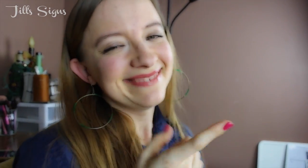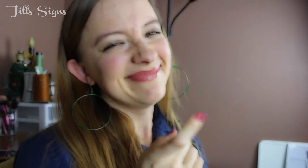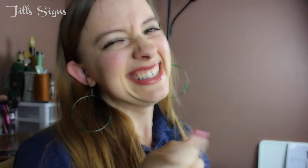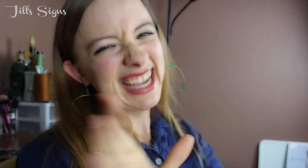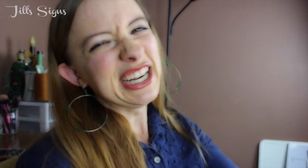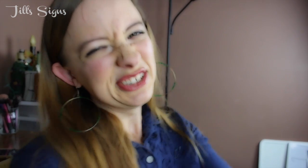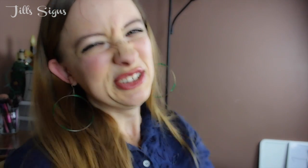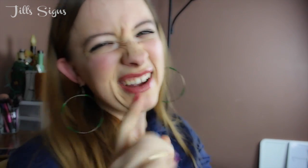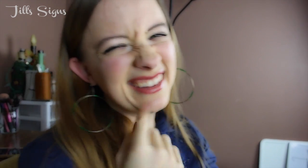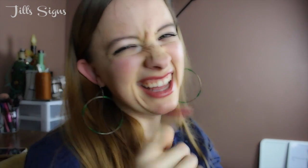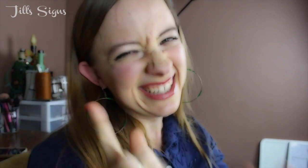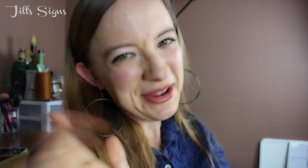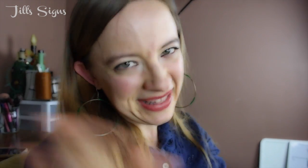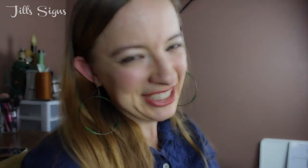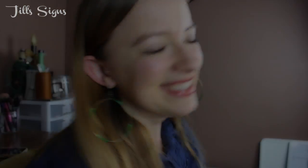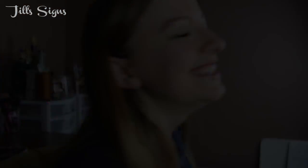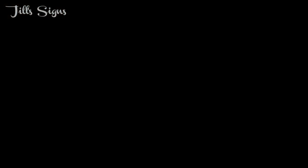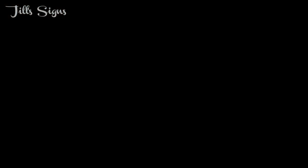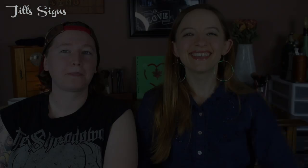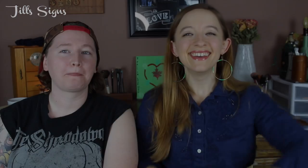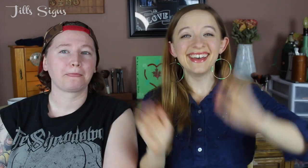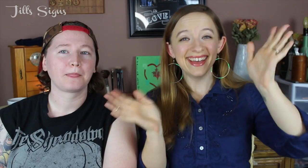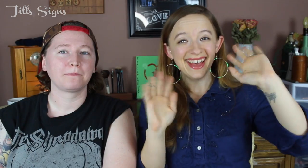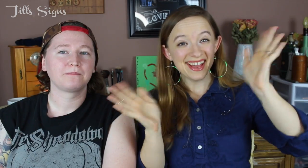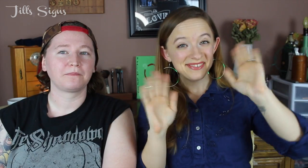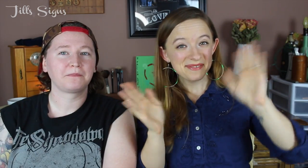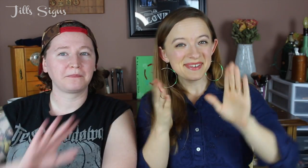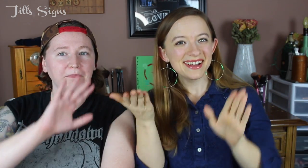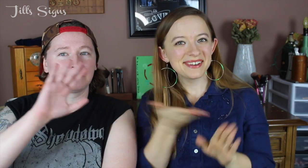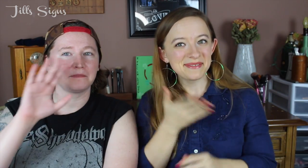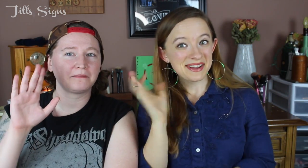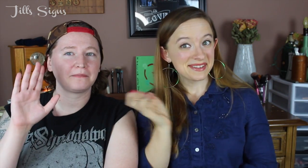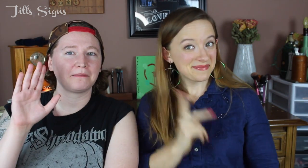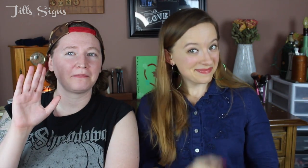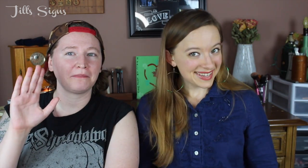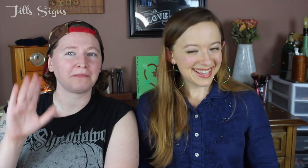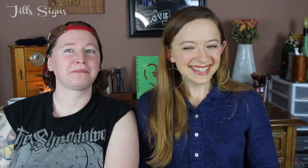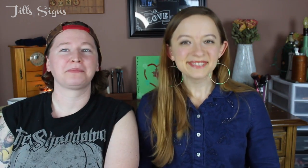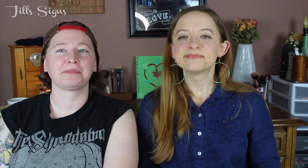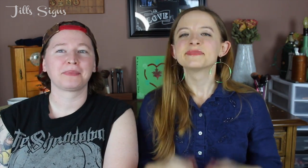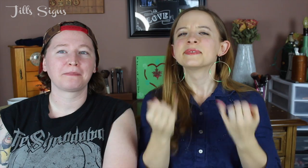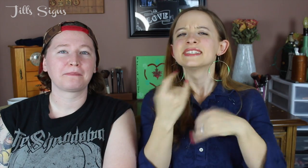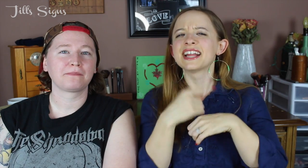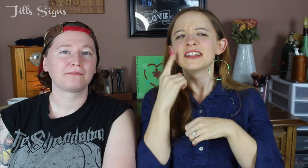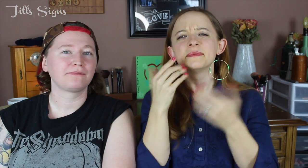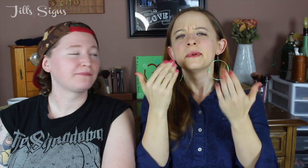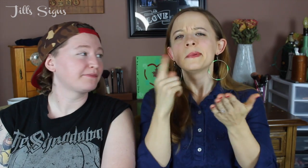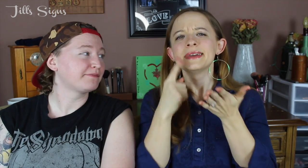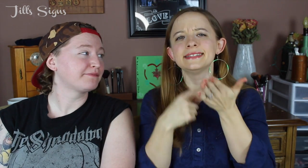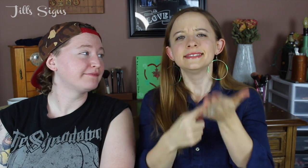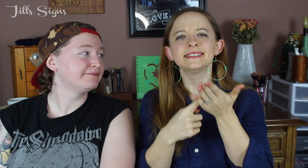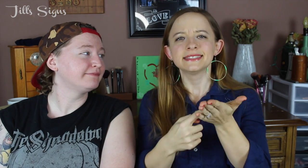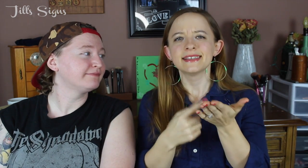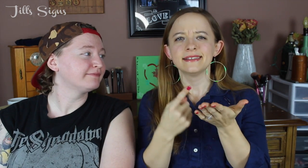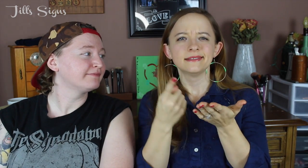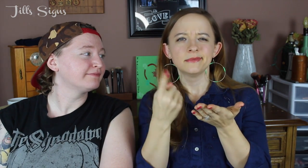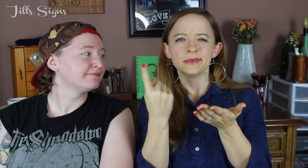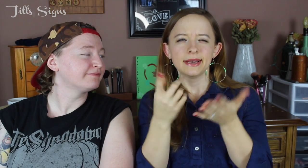He's just telling a joke. I'll tell you later. Hi, everybody. Hello. Welcome back. So today I thought we'd go ahead